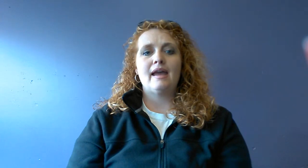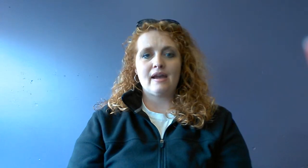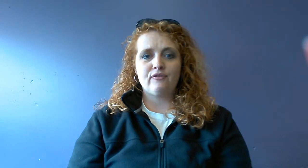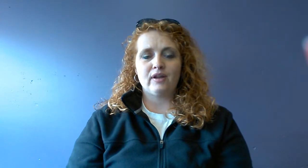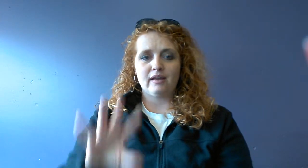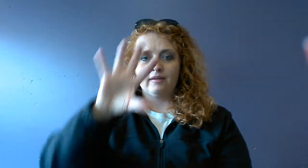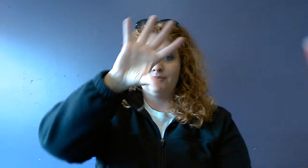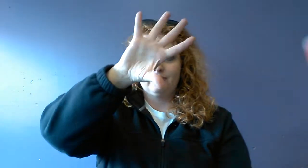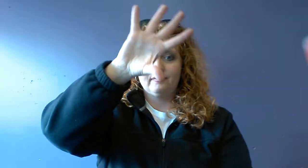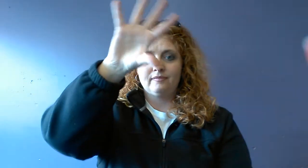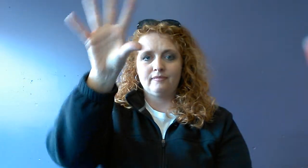Africa.